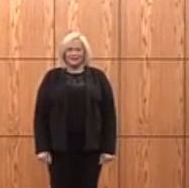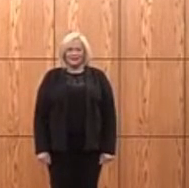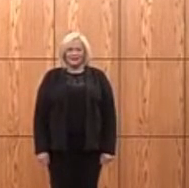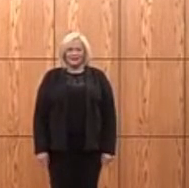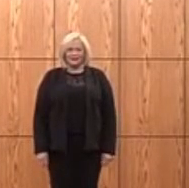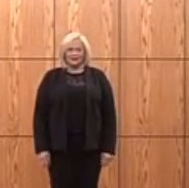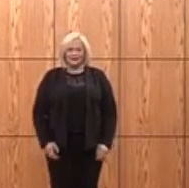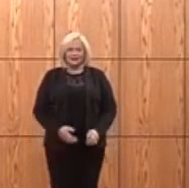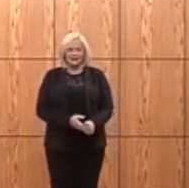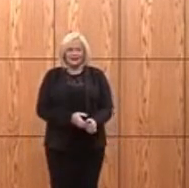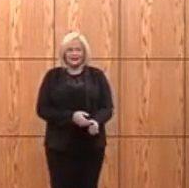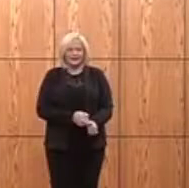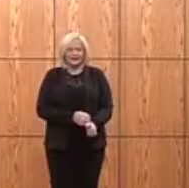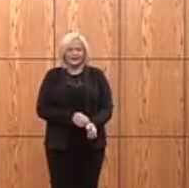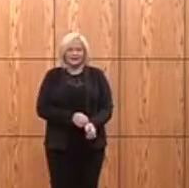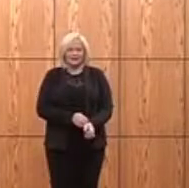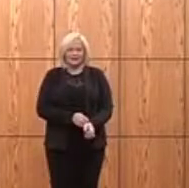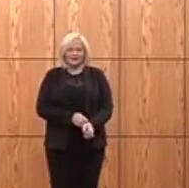Seconds.